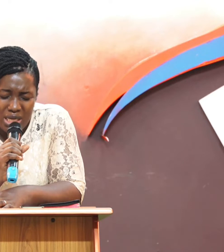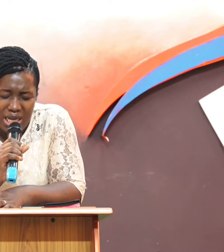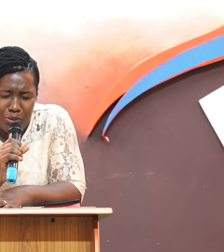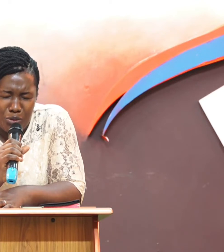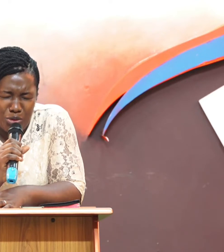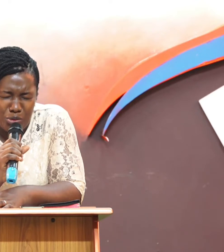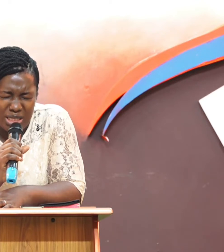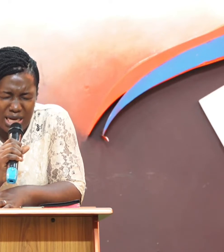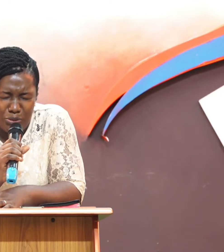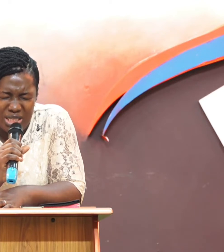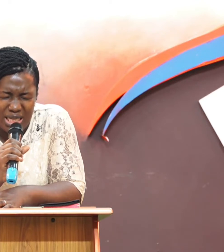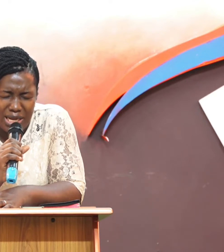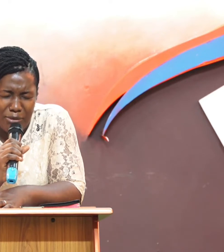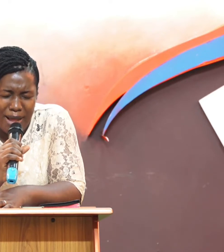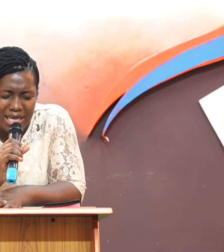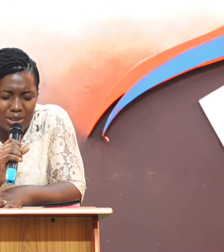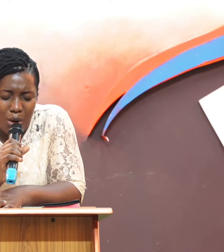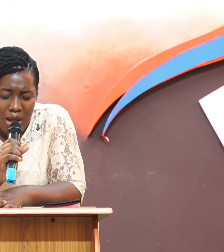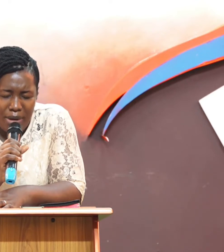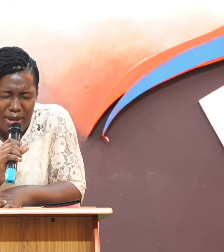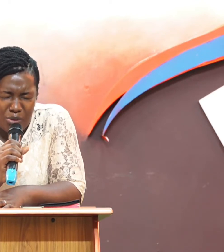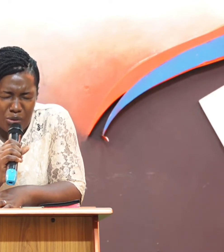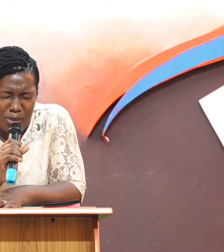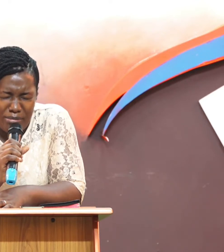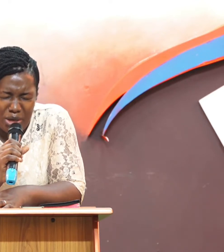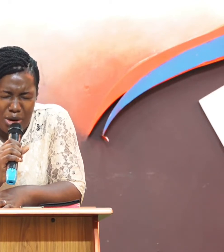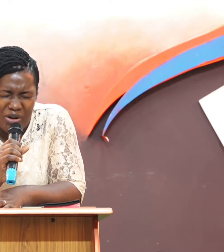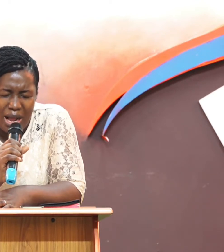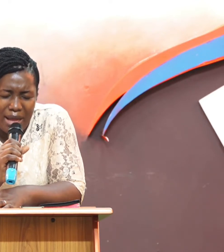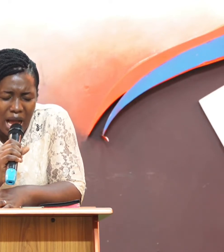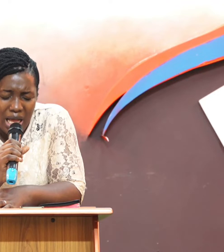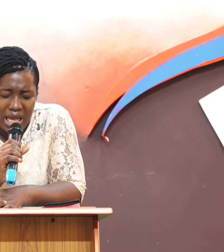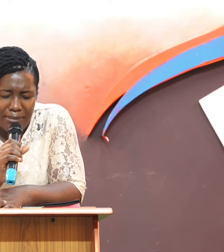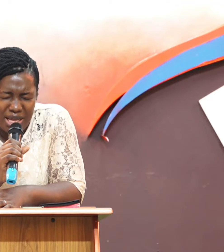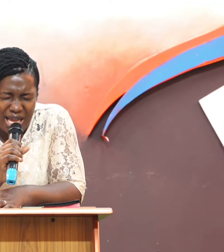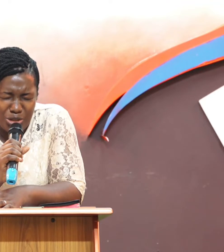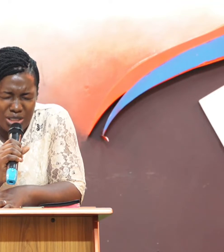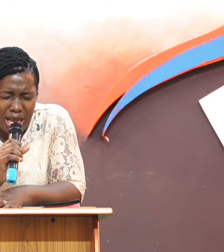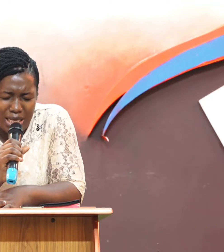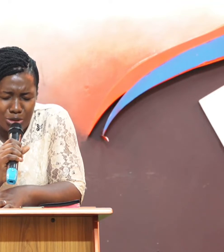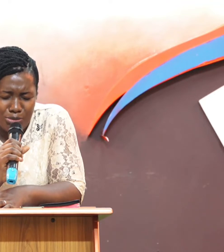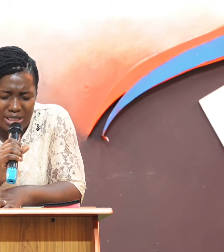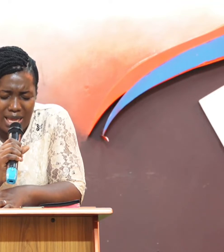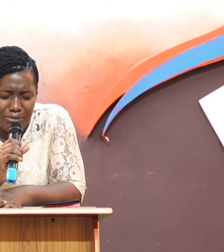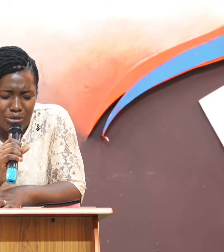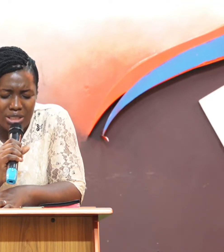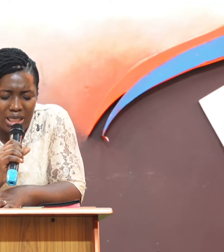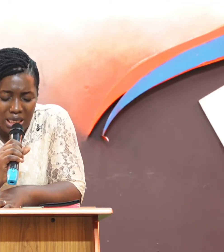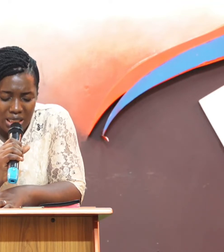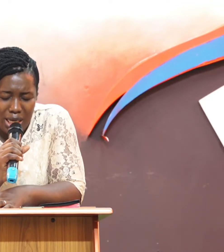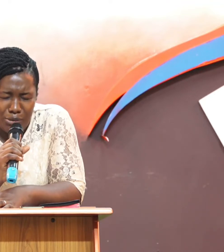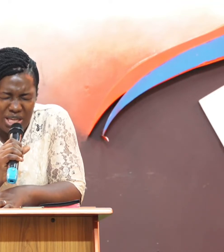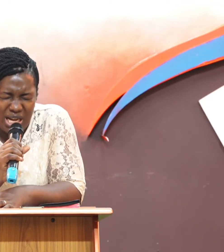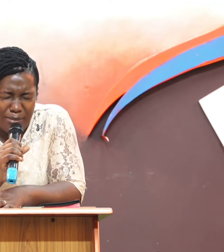gwo ne gukulukuta ne guyita ne mu maaso mwe bakukuba emiggo mukama emigo egyo gyaleeta omusaayi